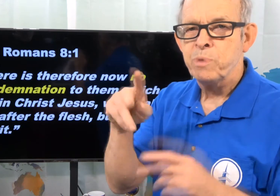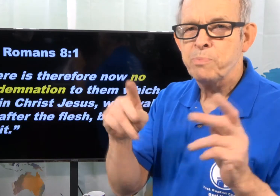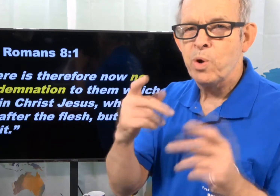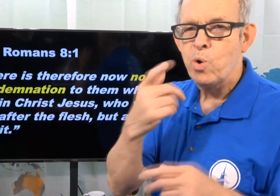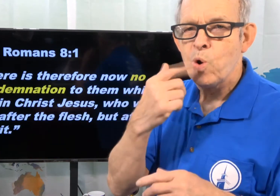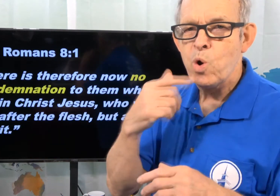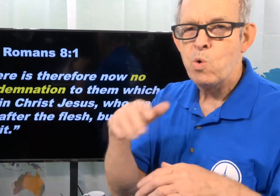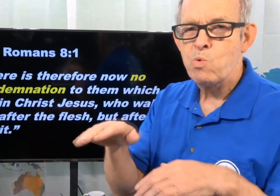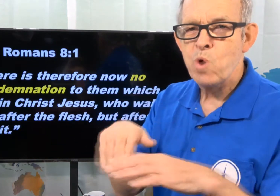People who were